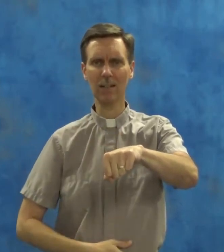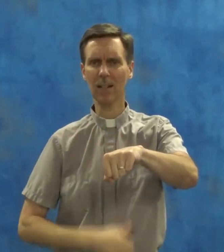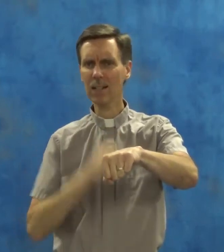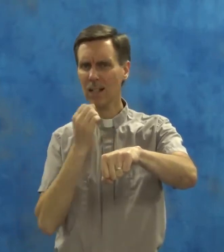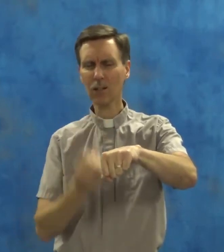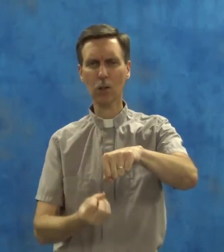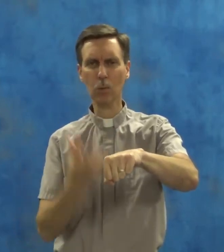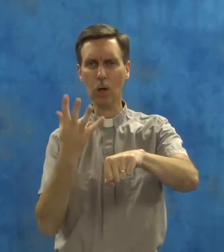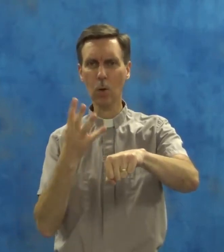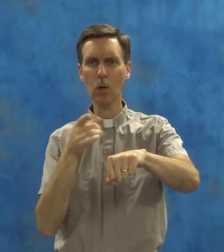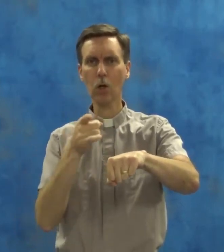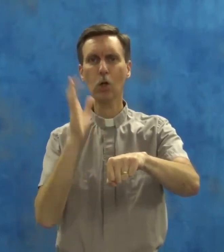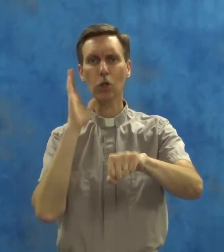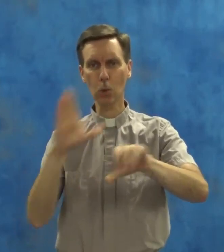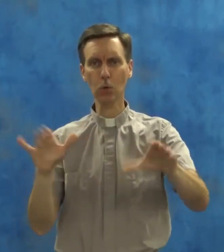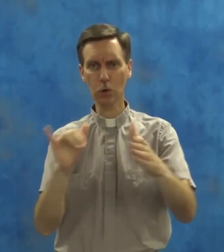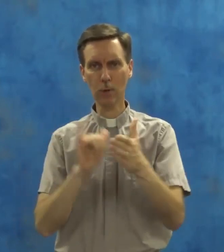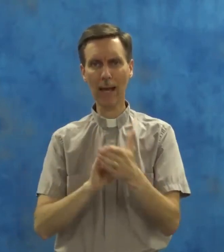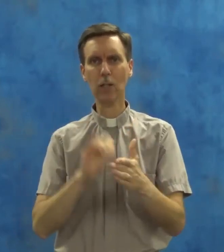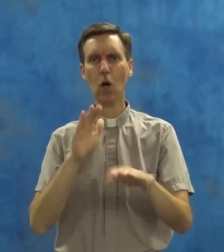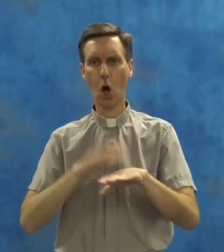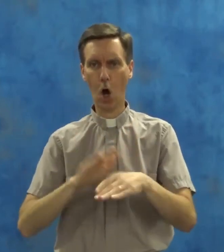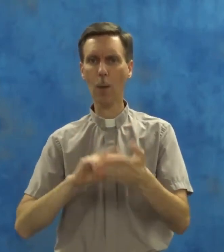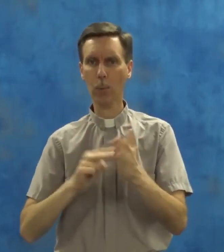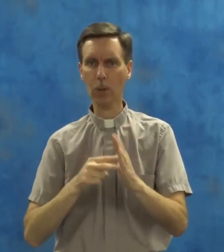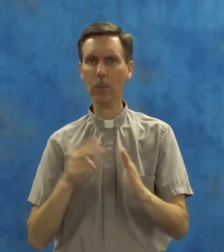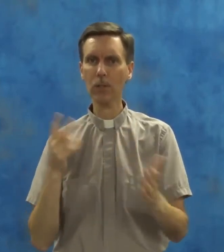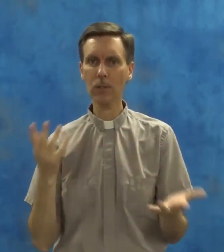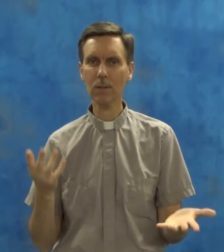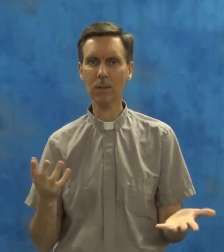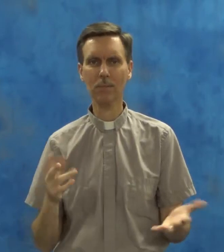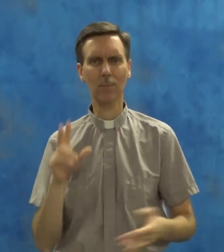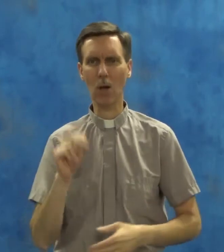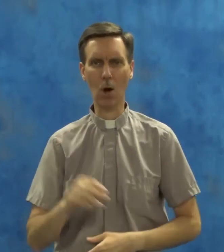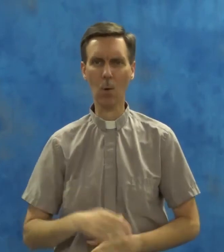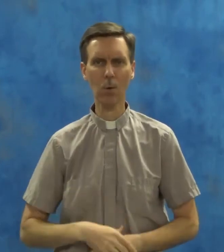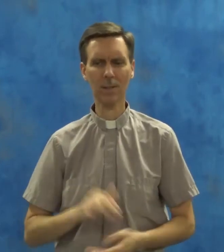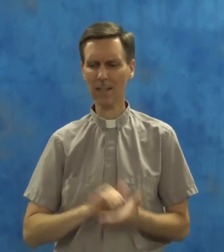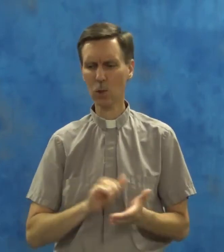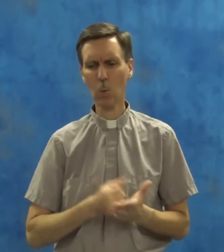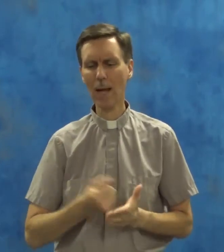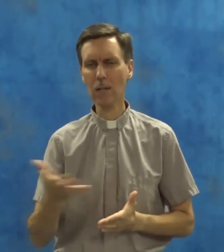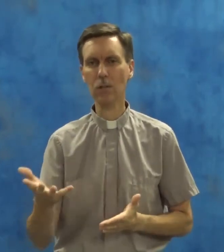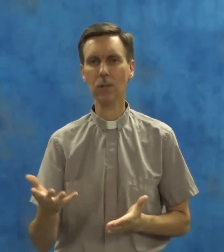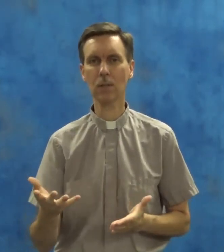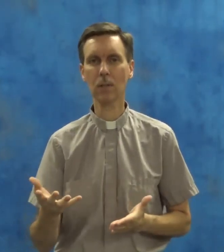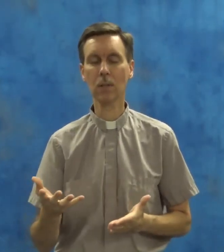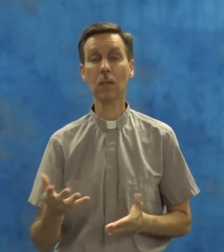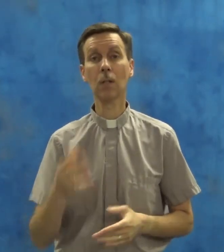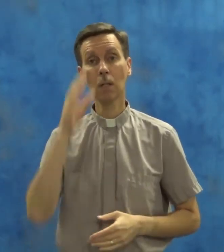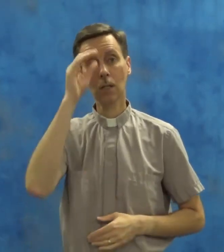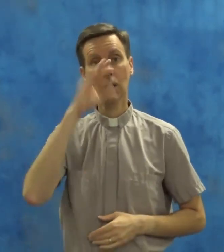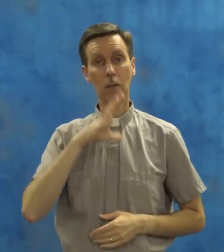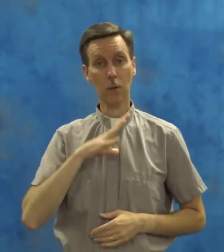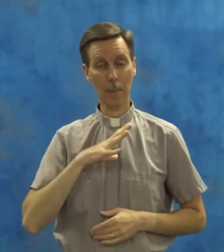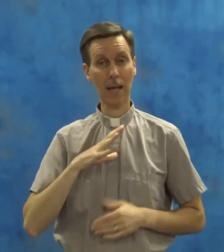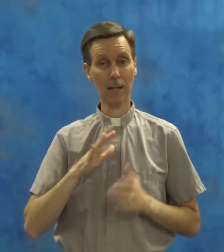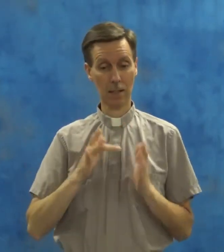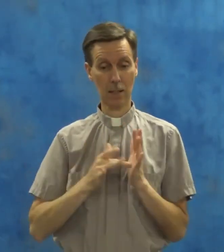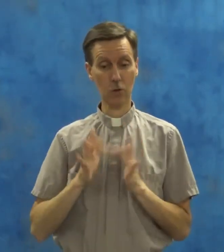It's not going to grow. You will do that on purpose? No, that's a waste. The man in